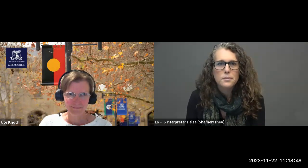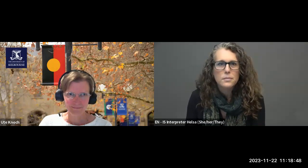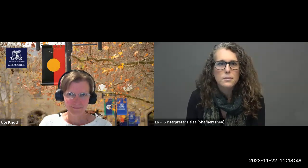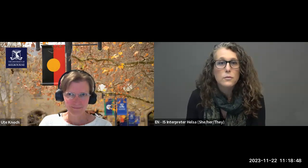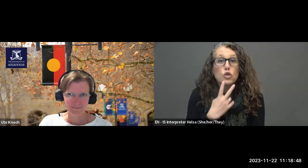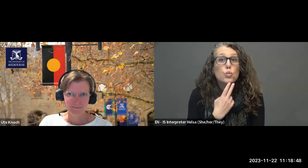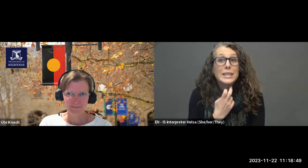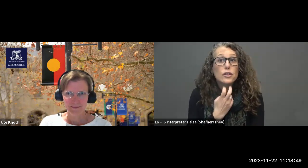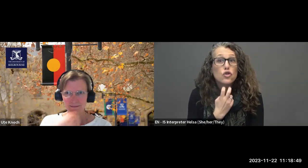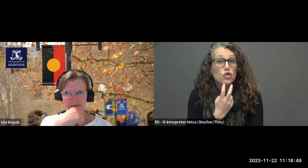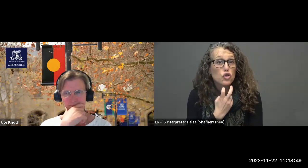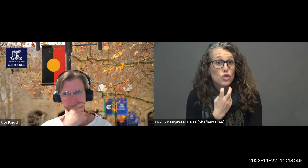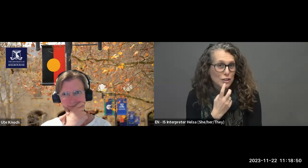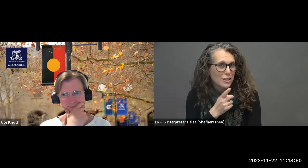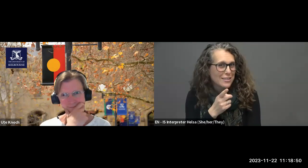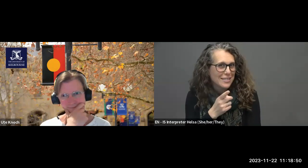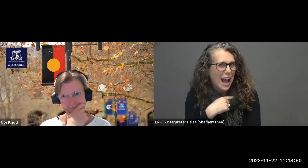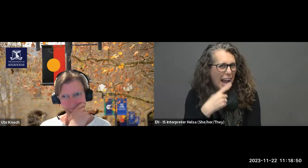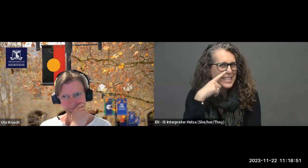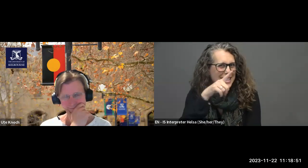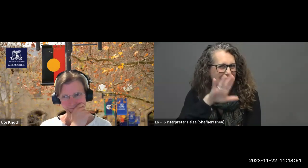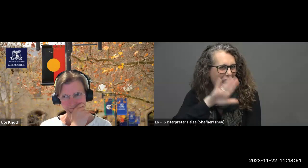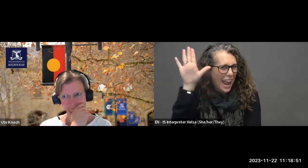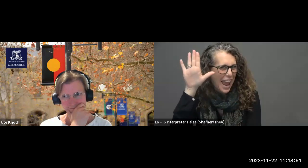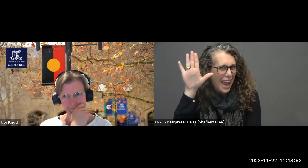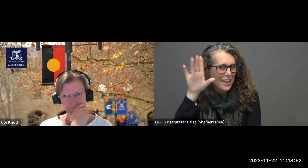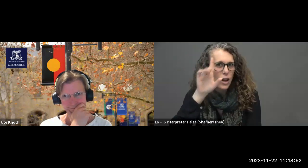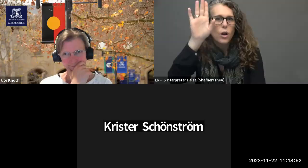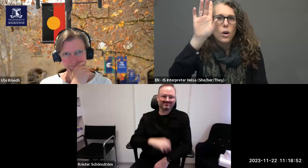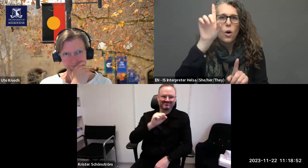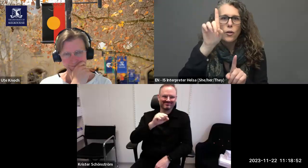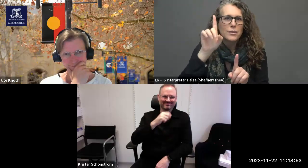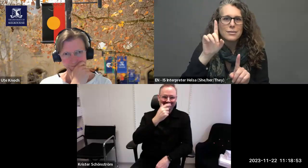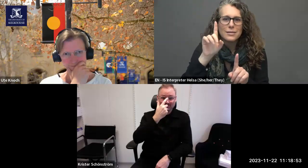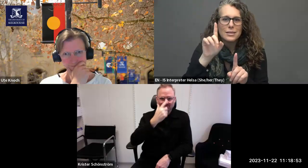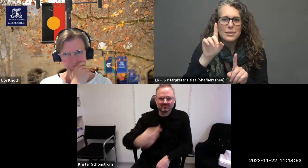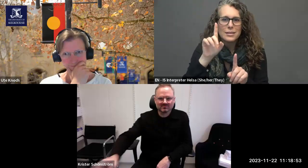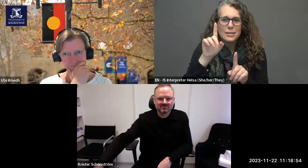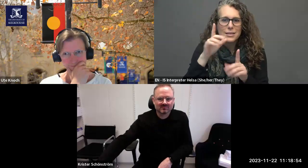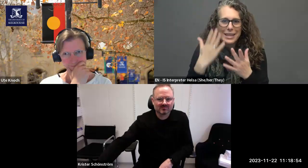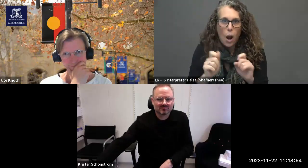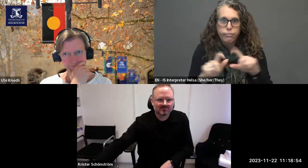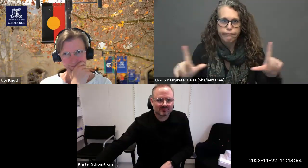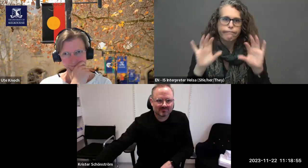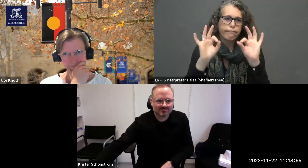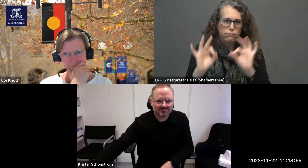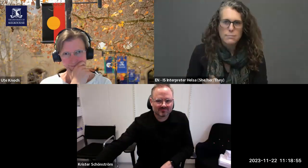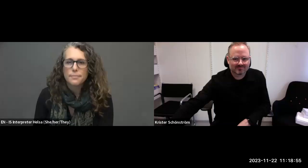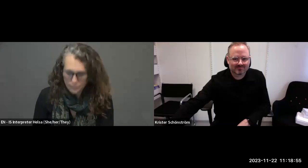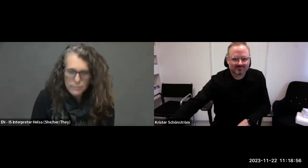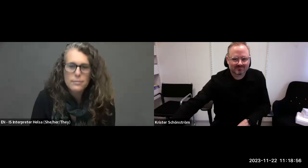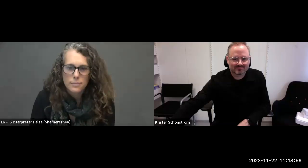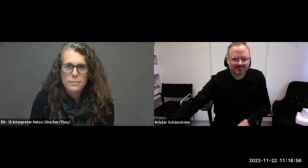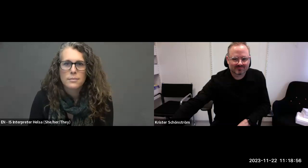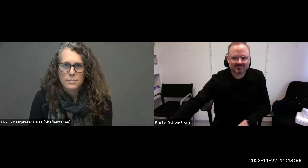Krister, probably, yes, I see his hand raising. Okay, just a second, Krister. Okay, there you are.